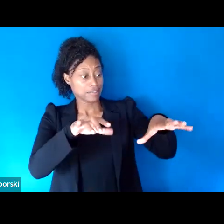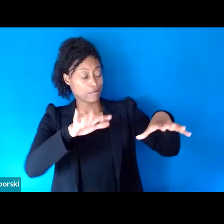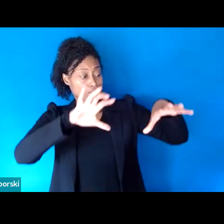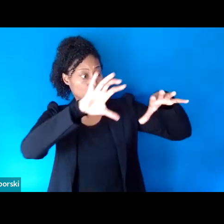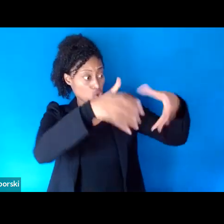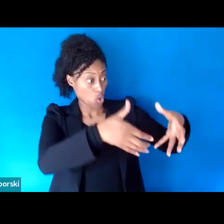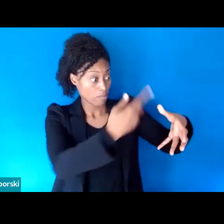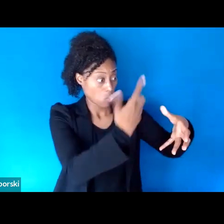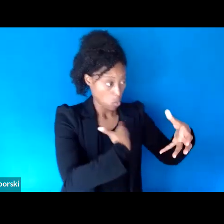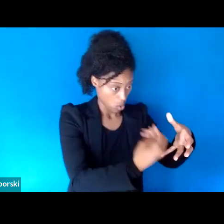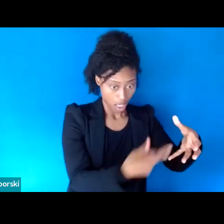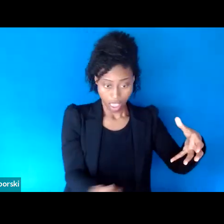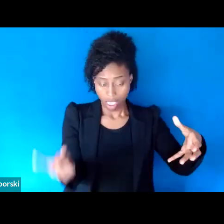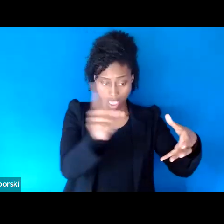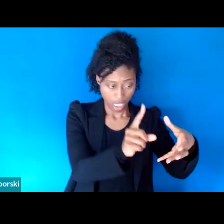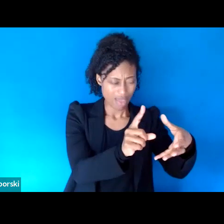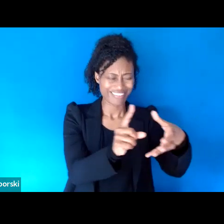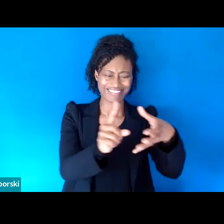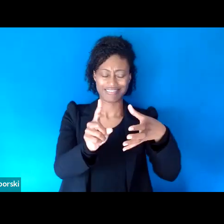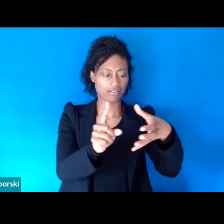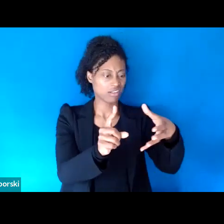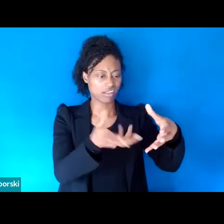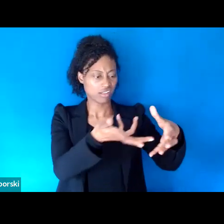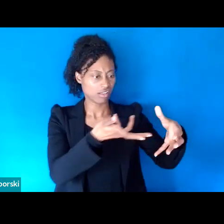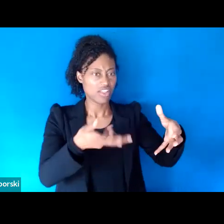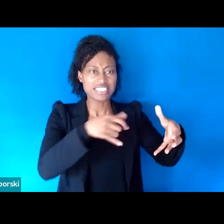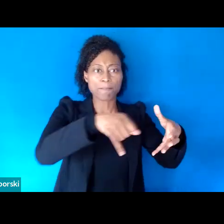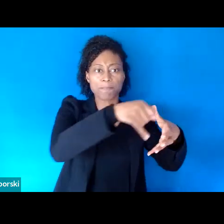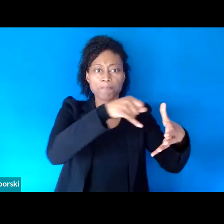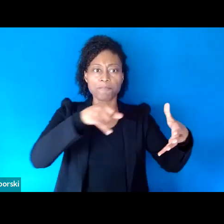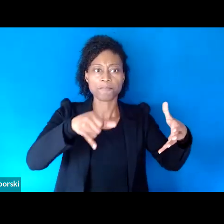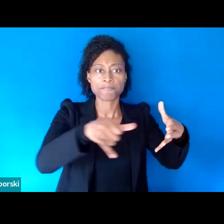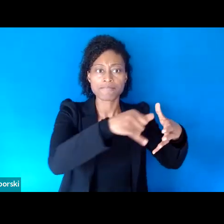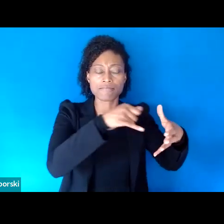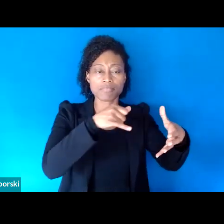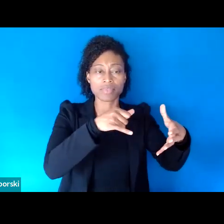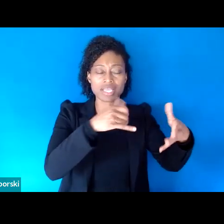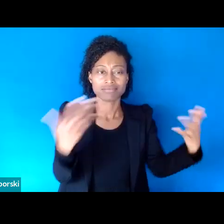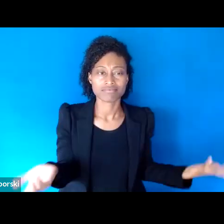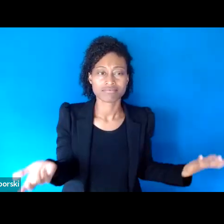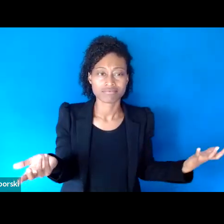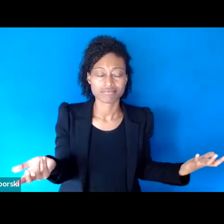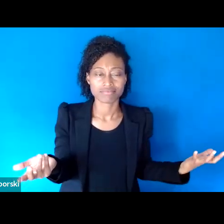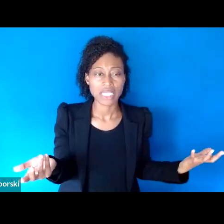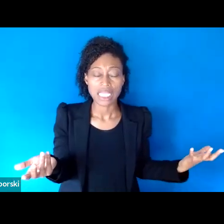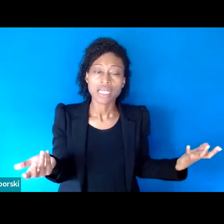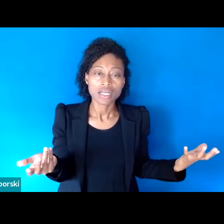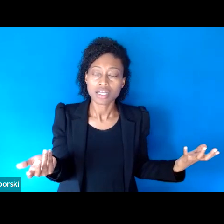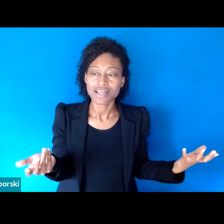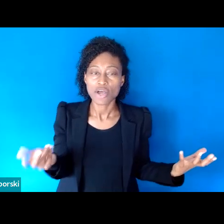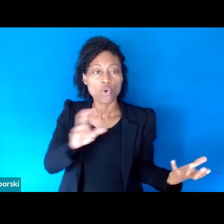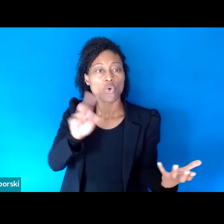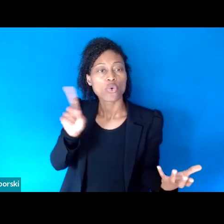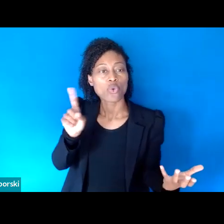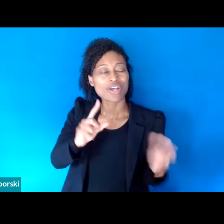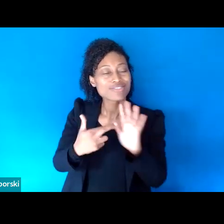coming from someone who looks like you, then it wouldn't be the same. It's just like, it's all about representation